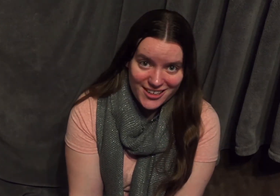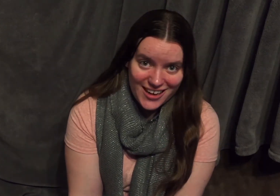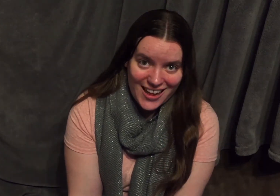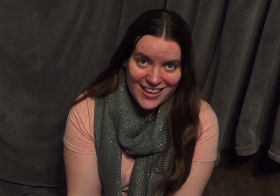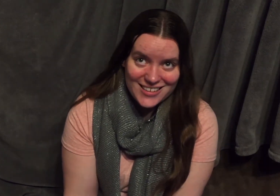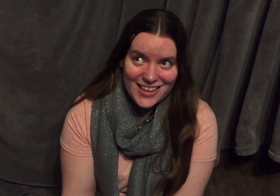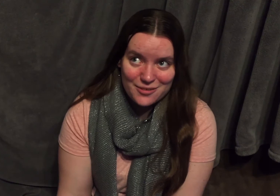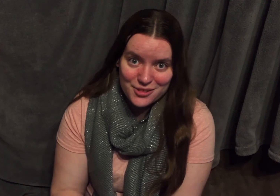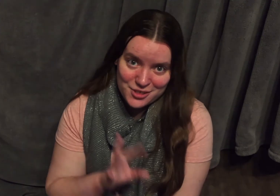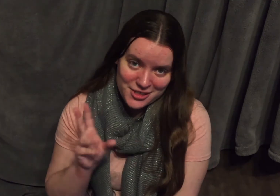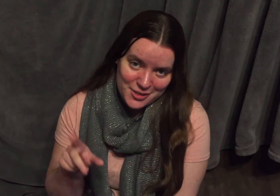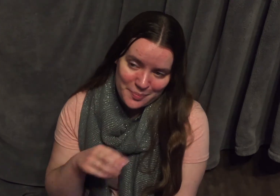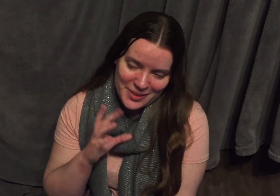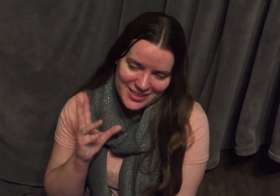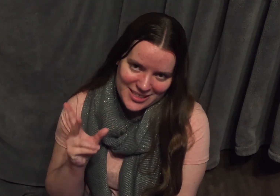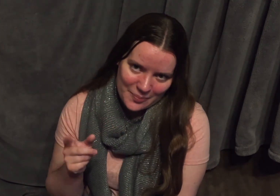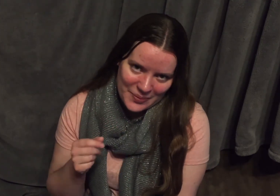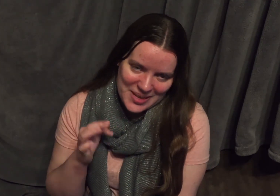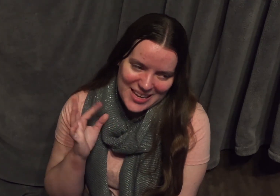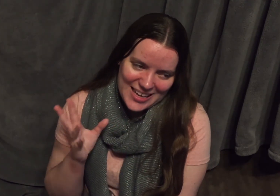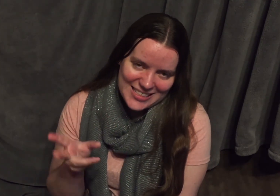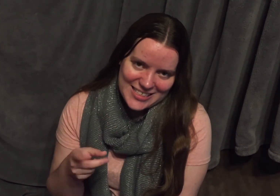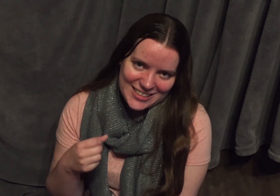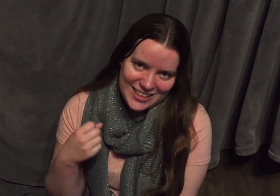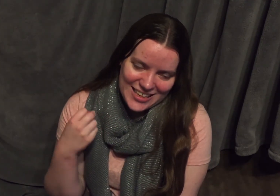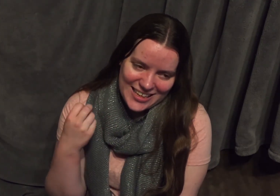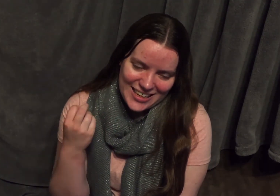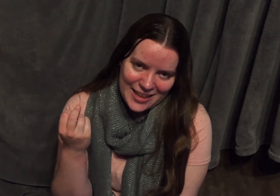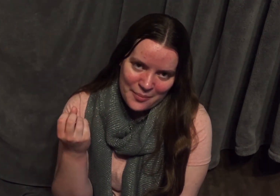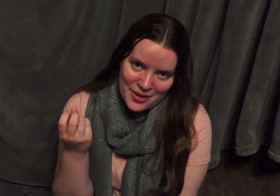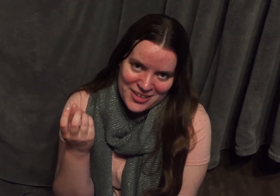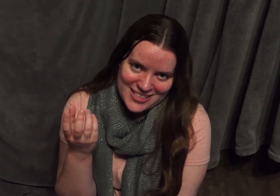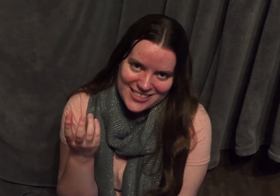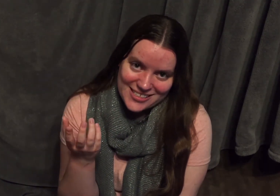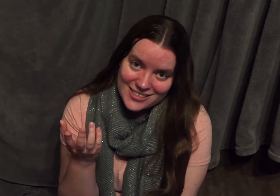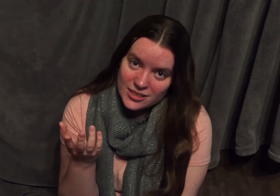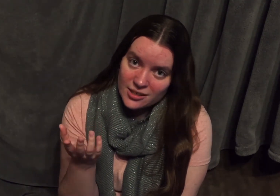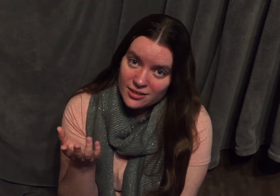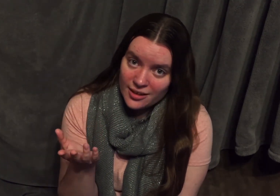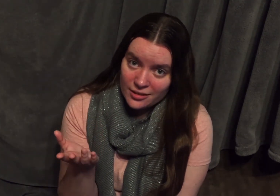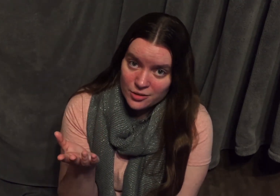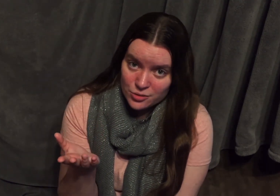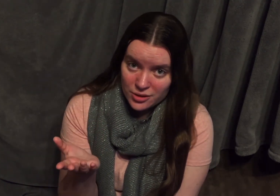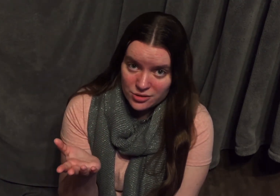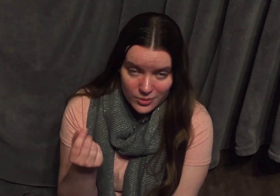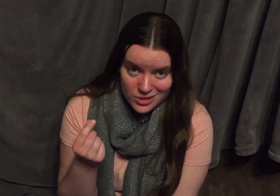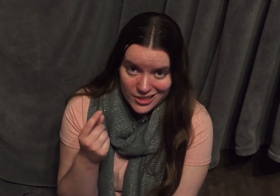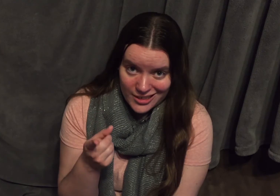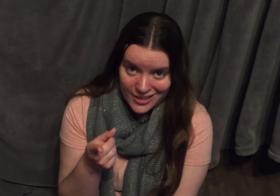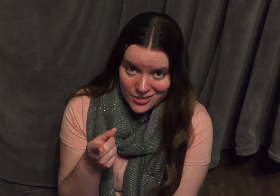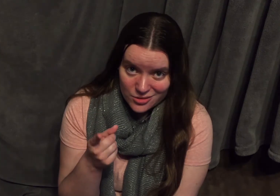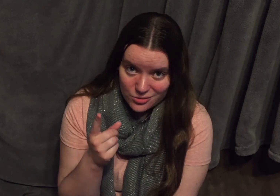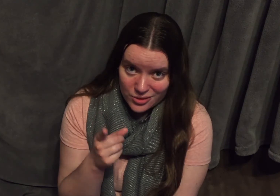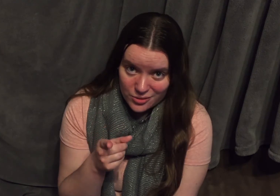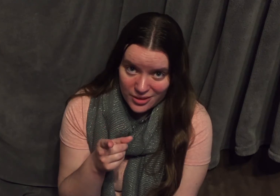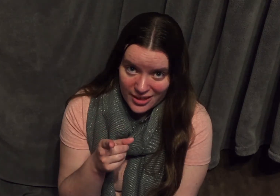frustrated, and that frustration built up until it came out as a tea kettle screech, which I can't